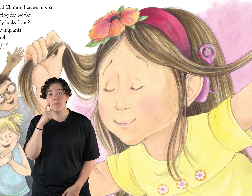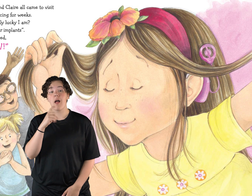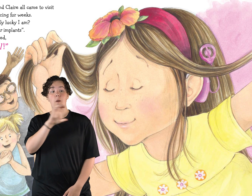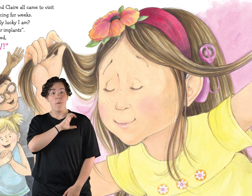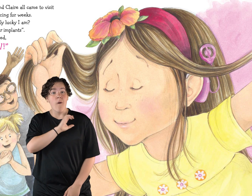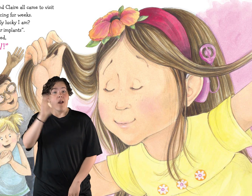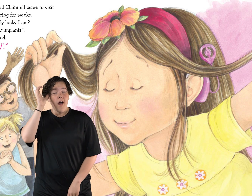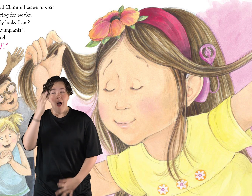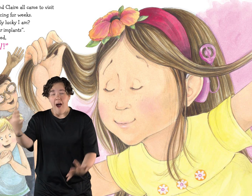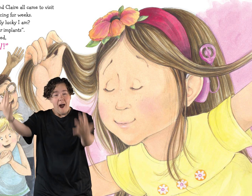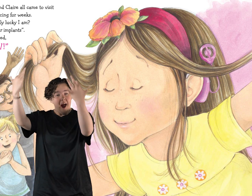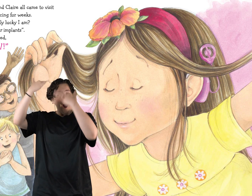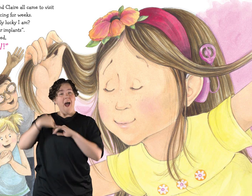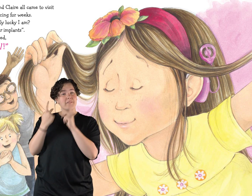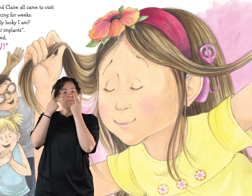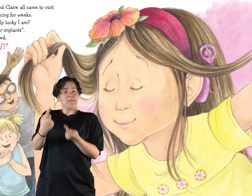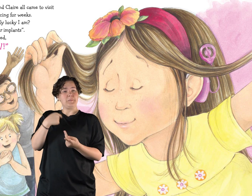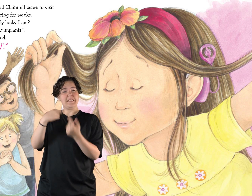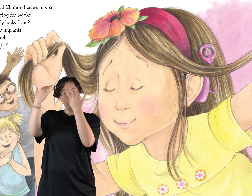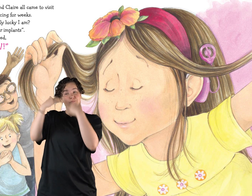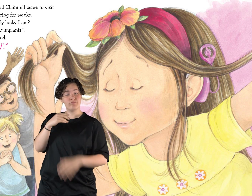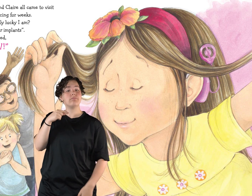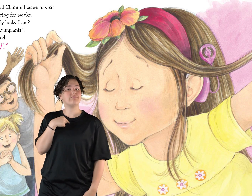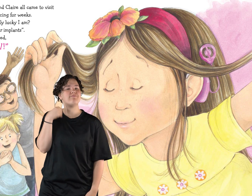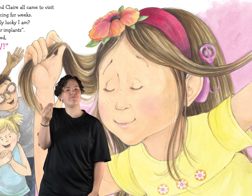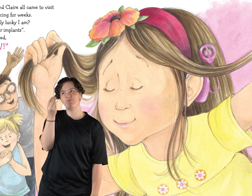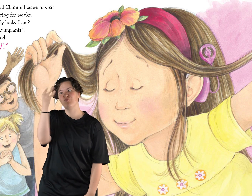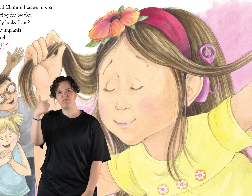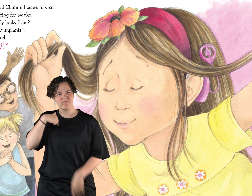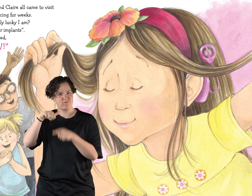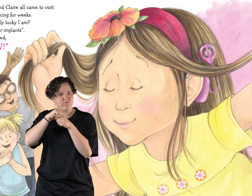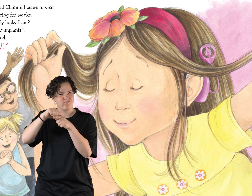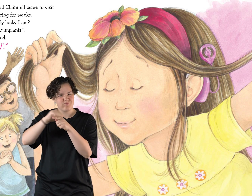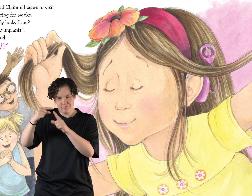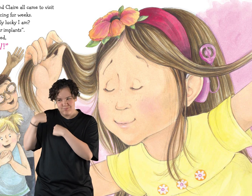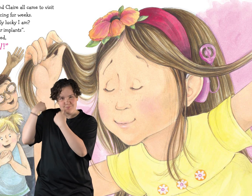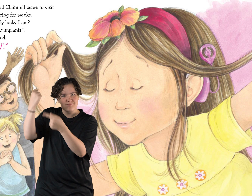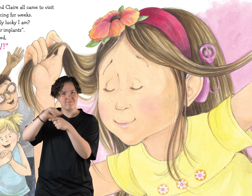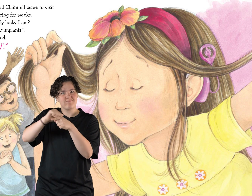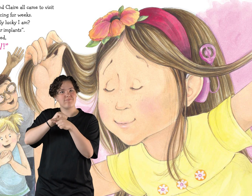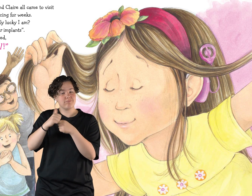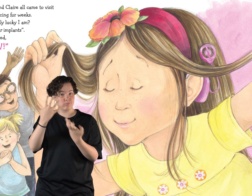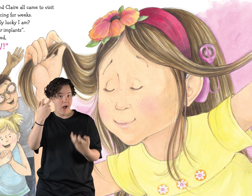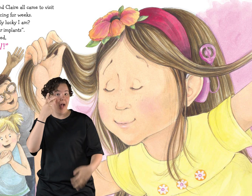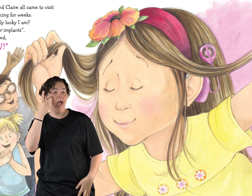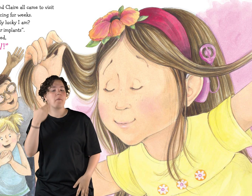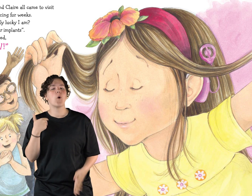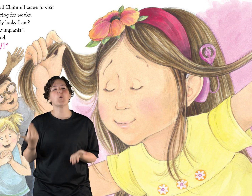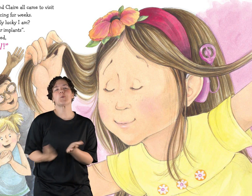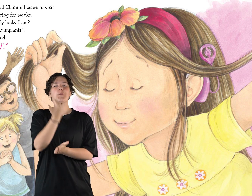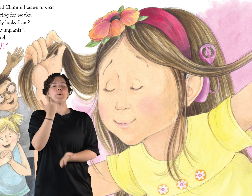Penelope, Isabella, Chloe, and Claire all came to visit, and I told them what I'd been practicing for weeks. Want to see how